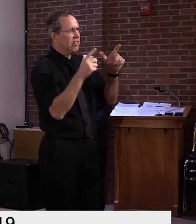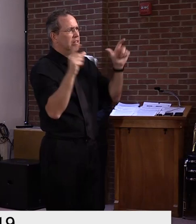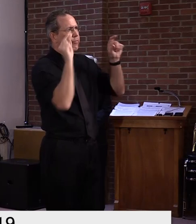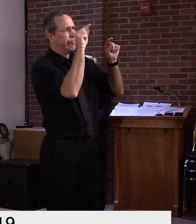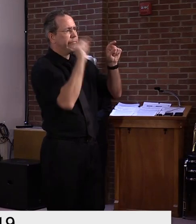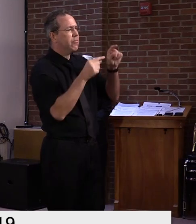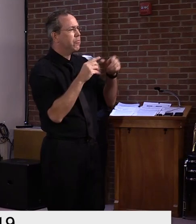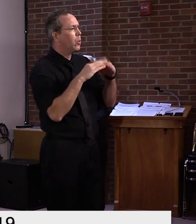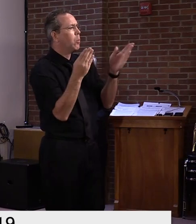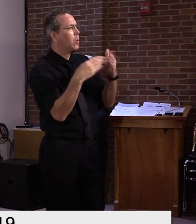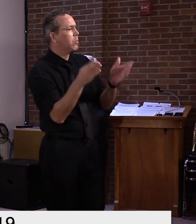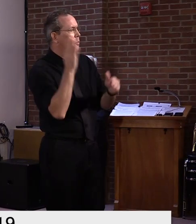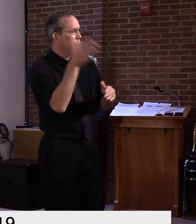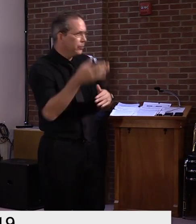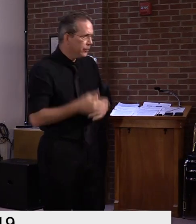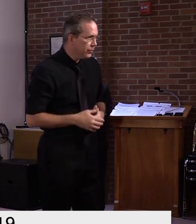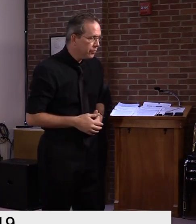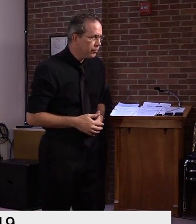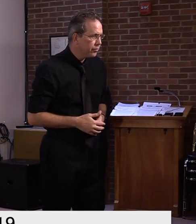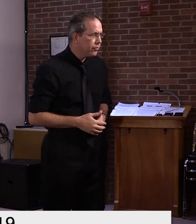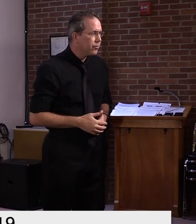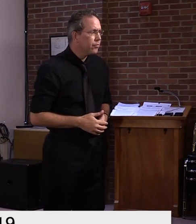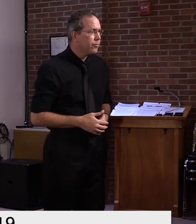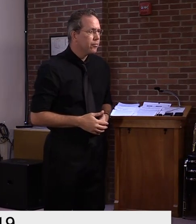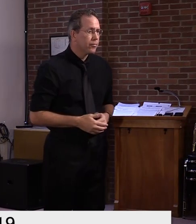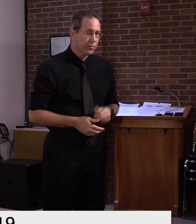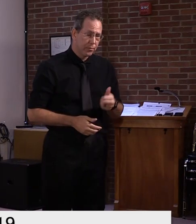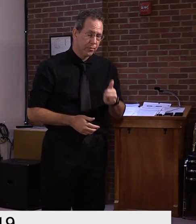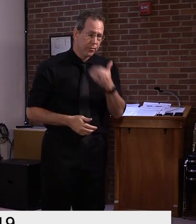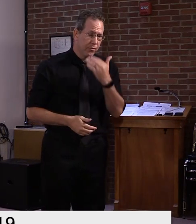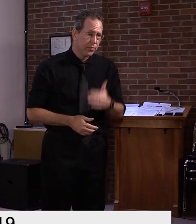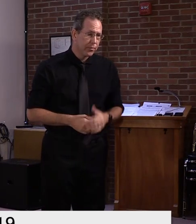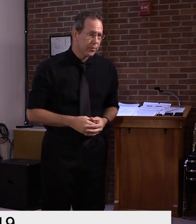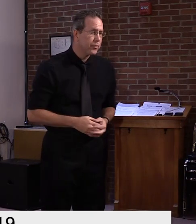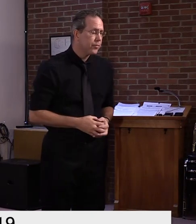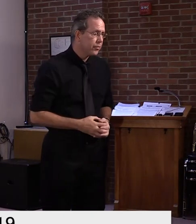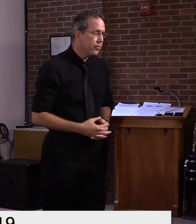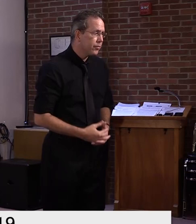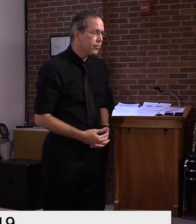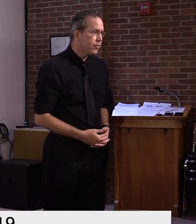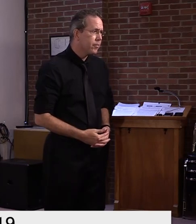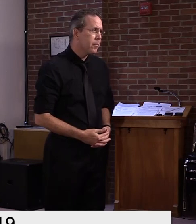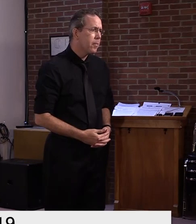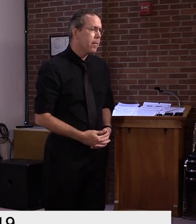Great. Thank you very much. Appreciate it. Thank you. Greg, the County Courier.